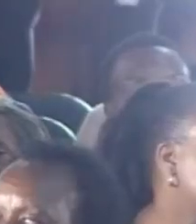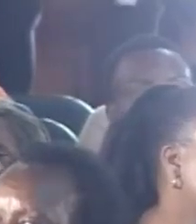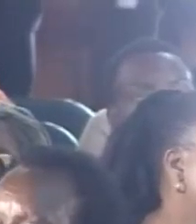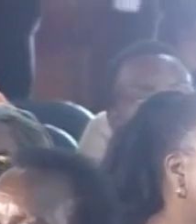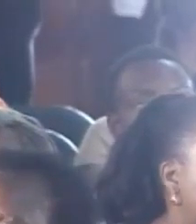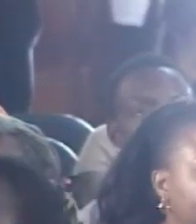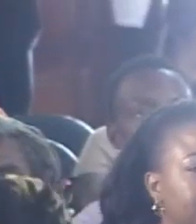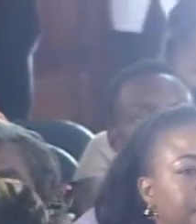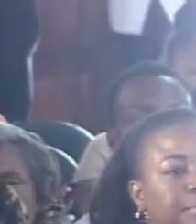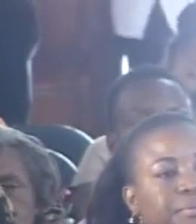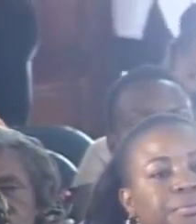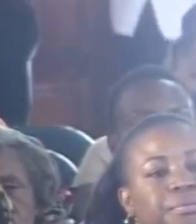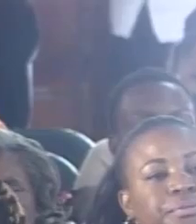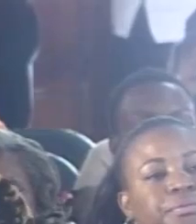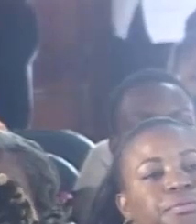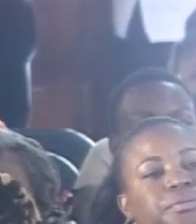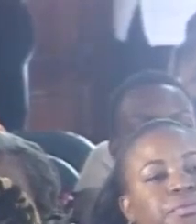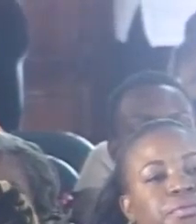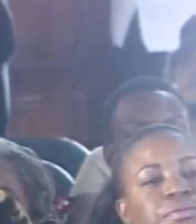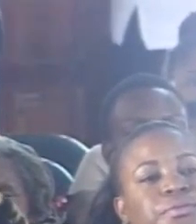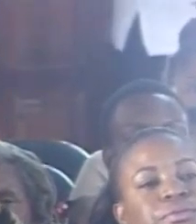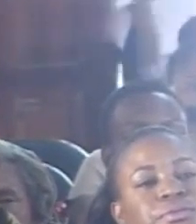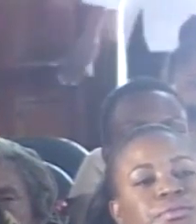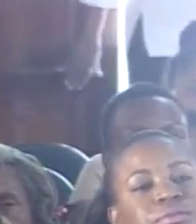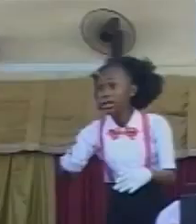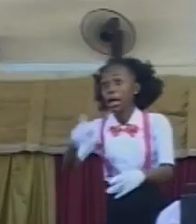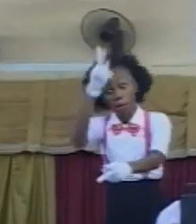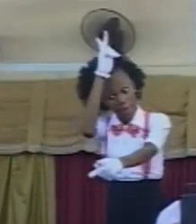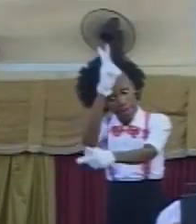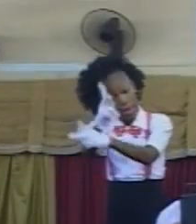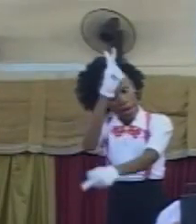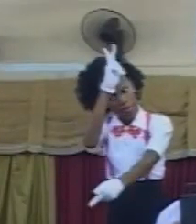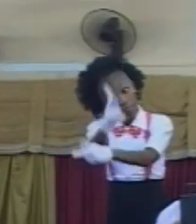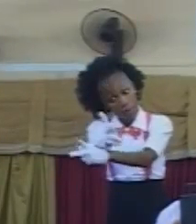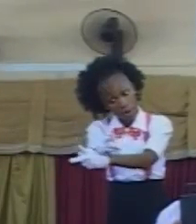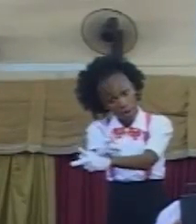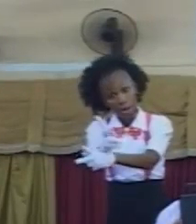That's why Jesus is saying, be careful of your words.